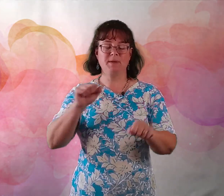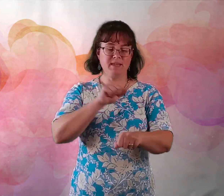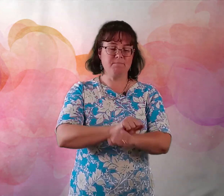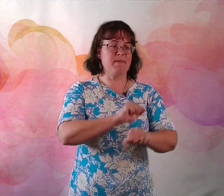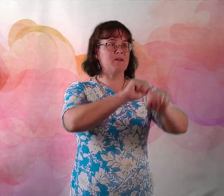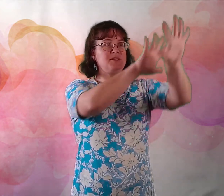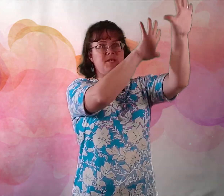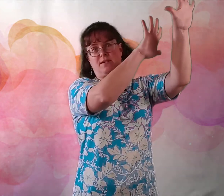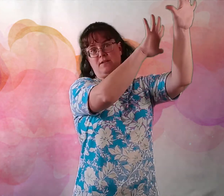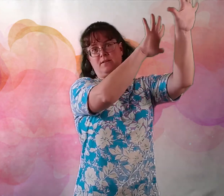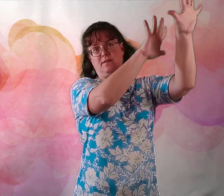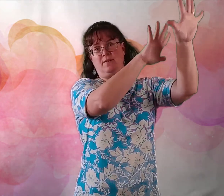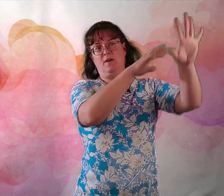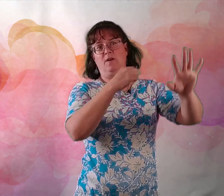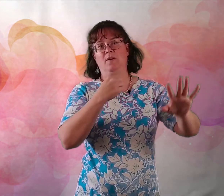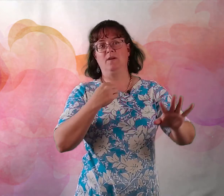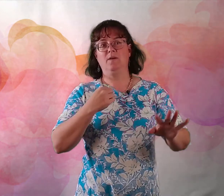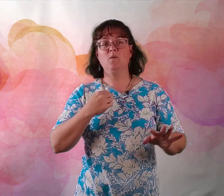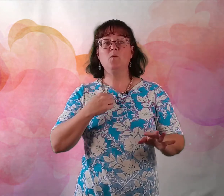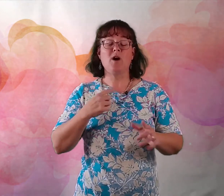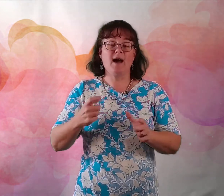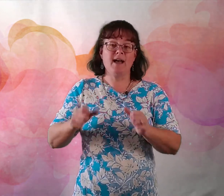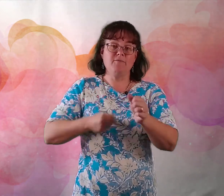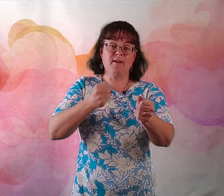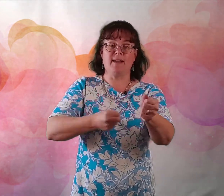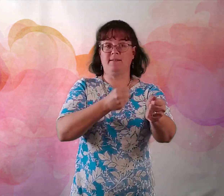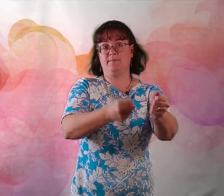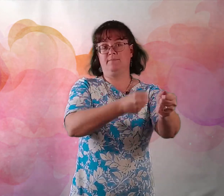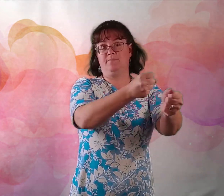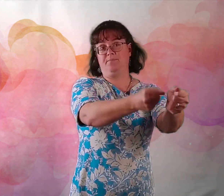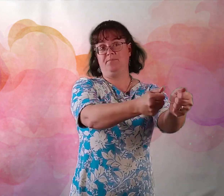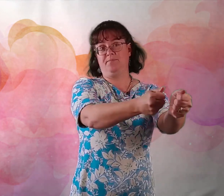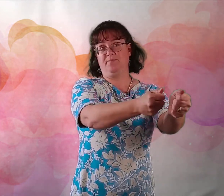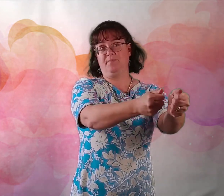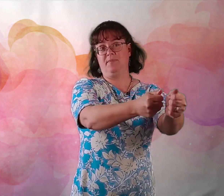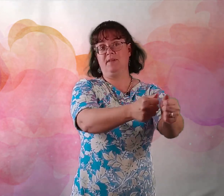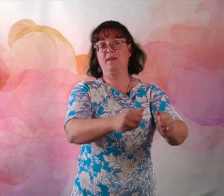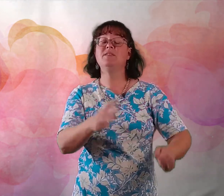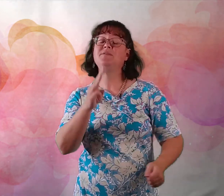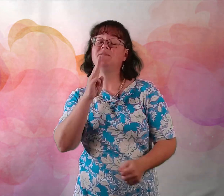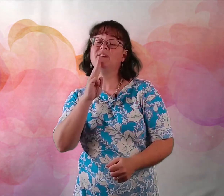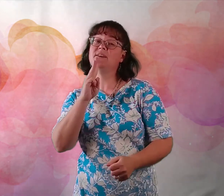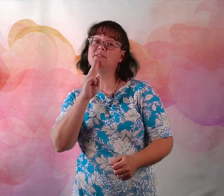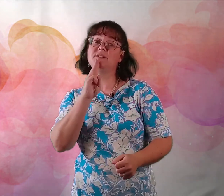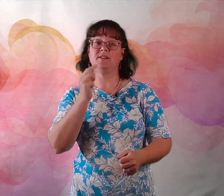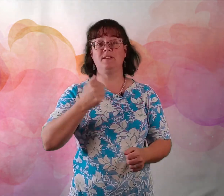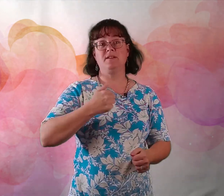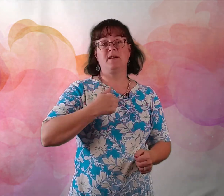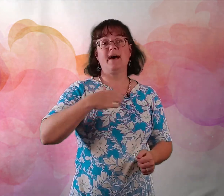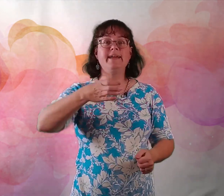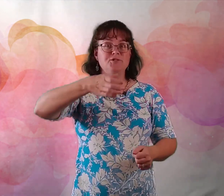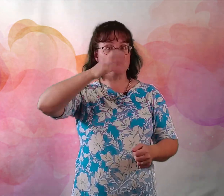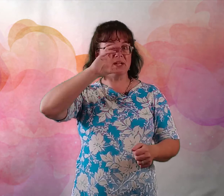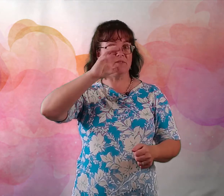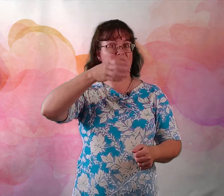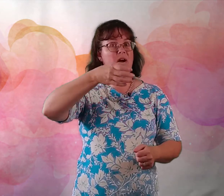the mountain where I run, the fountain I drink